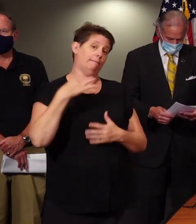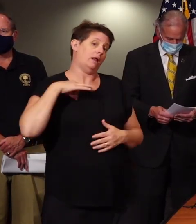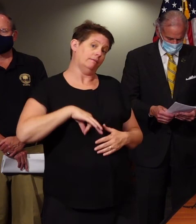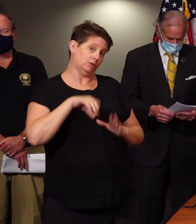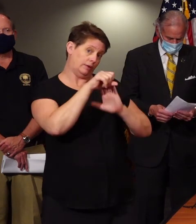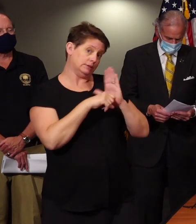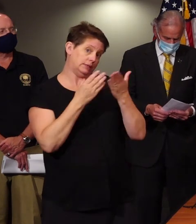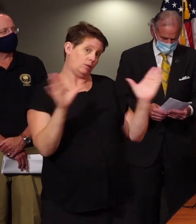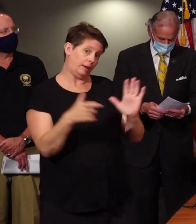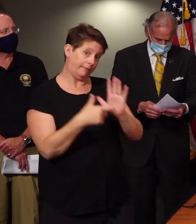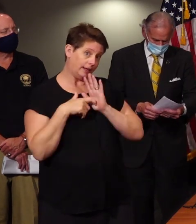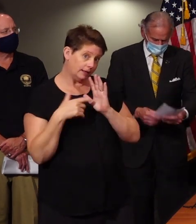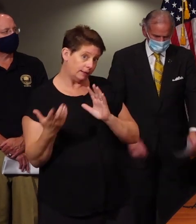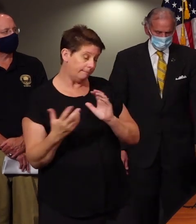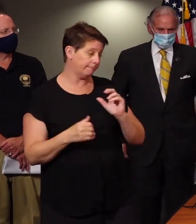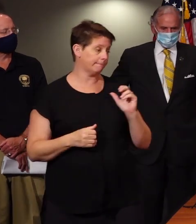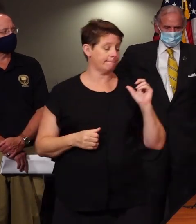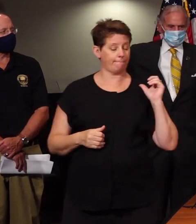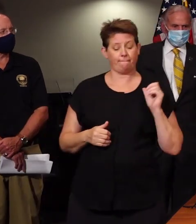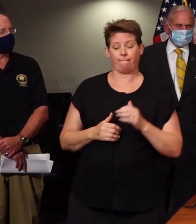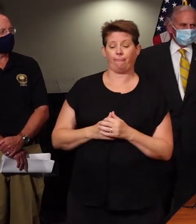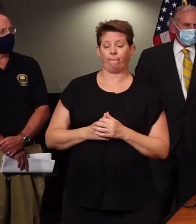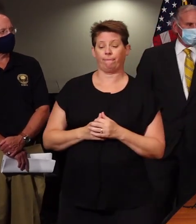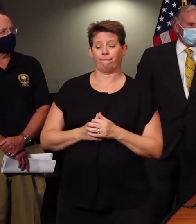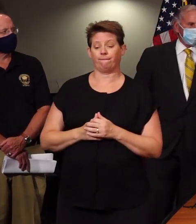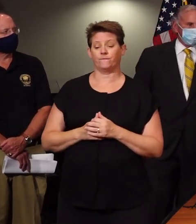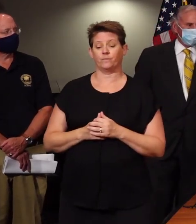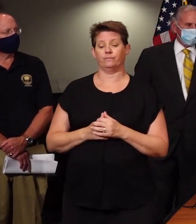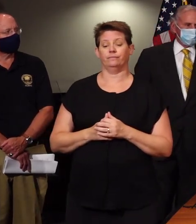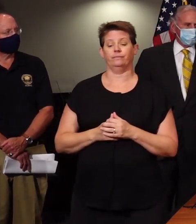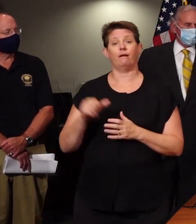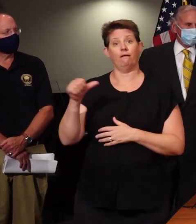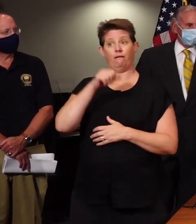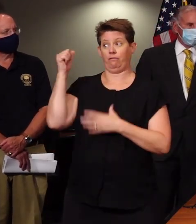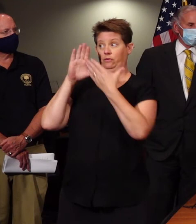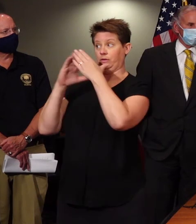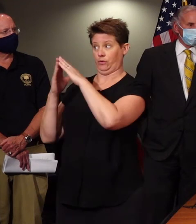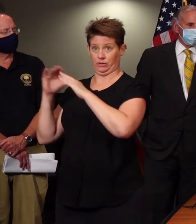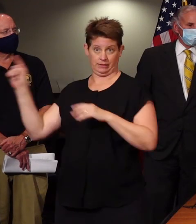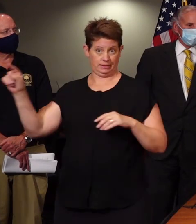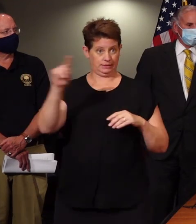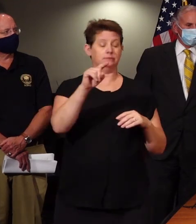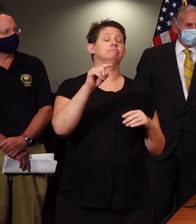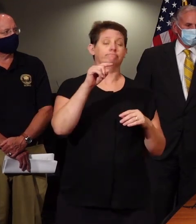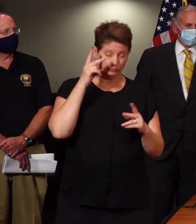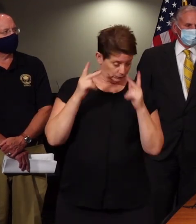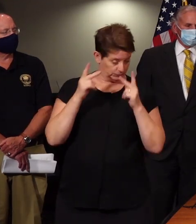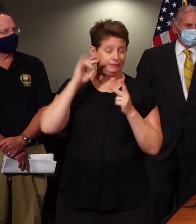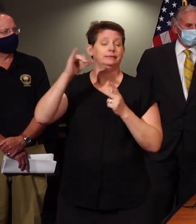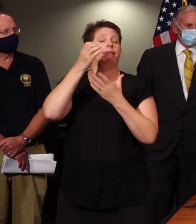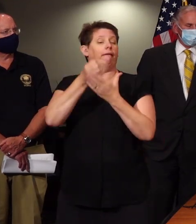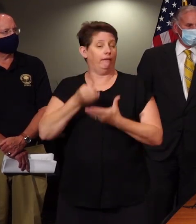mandate? Well, what we've seen in other communities is that there's abundant evidence that